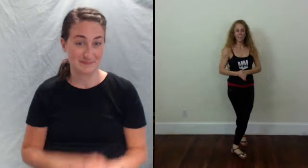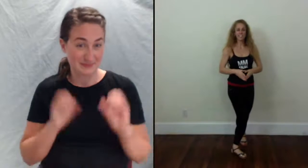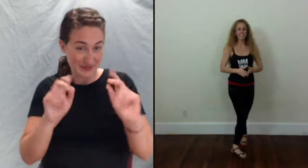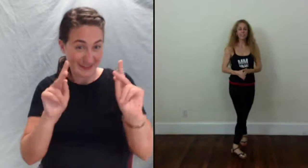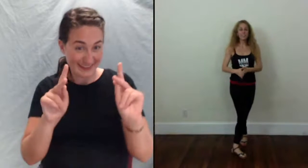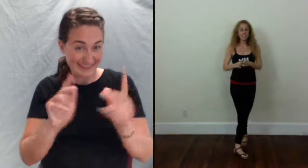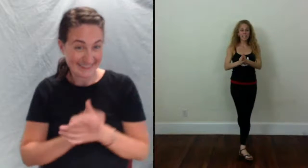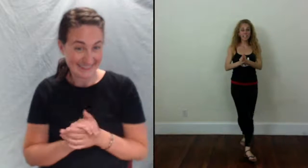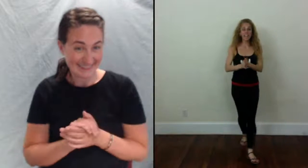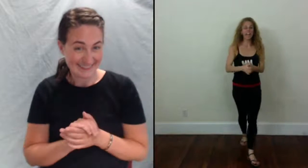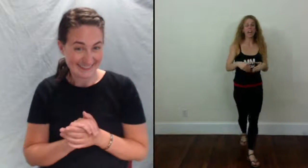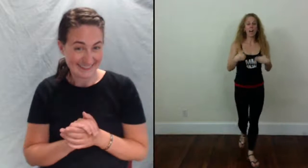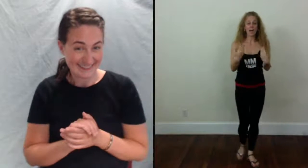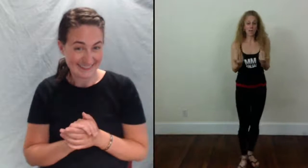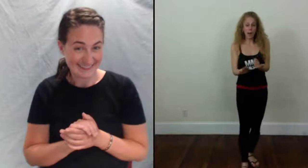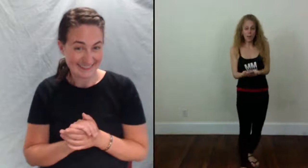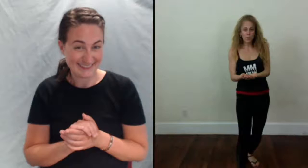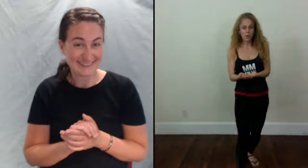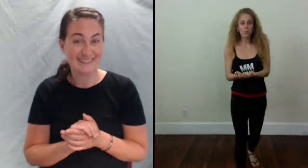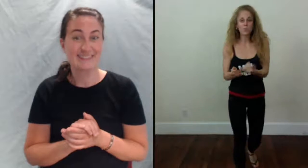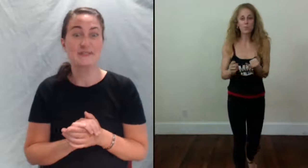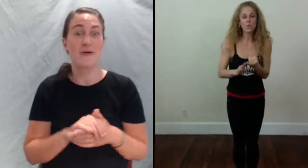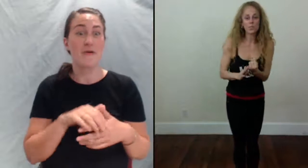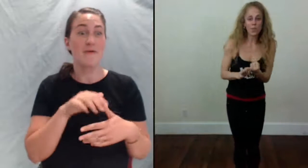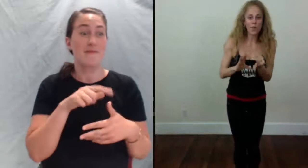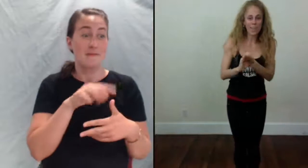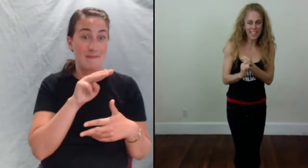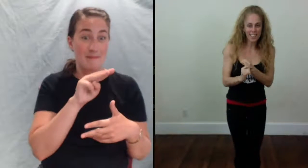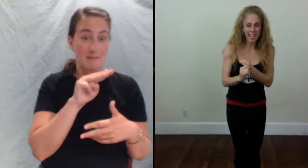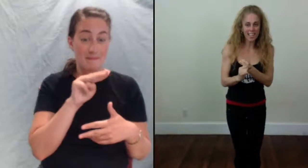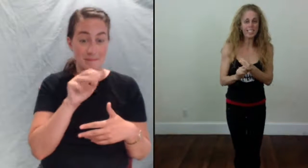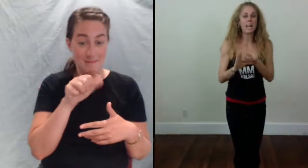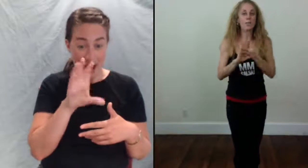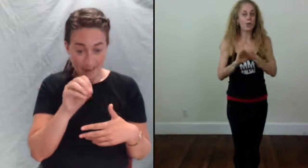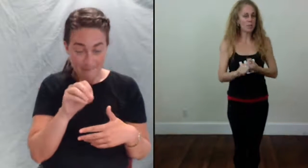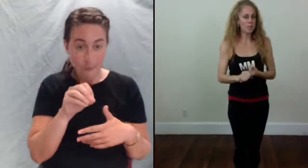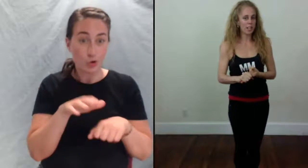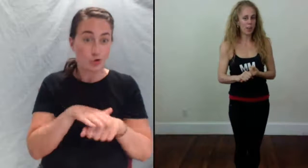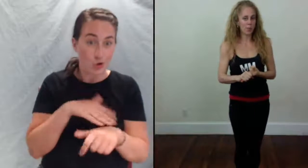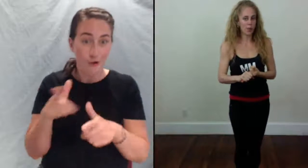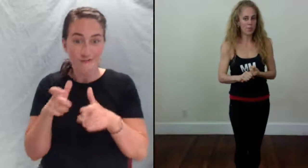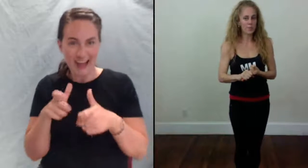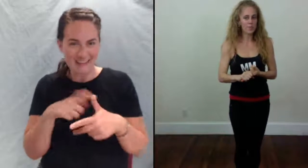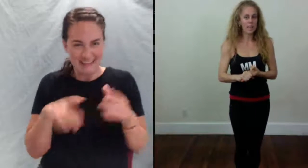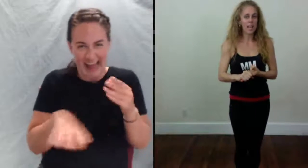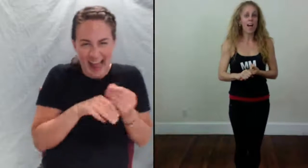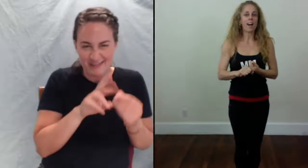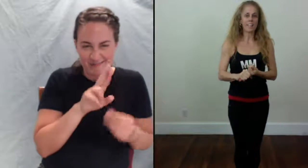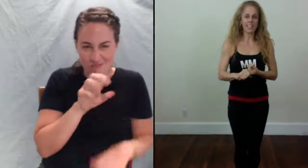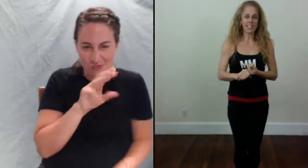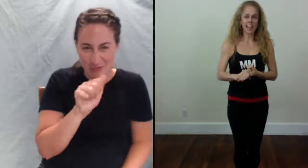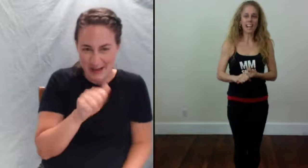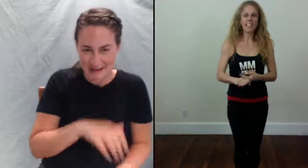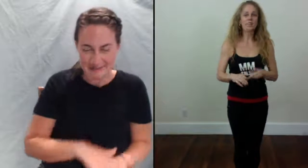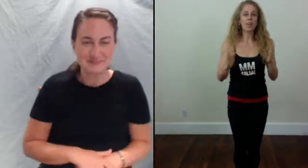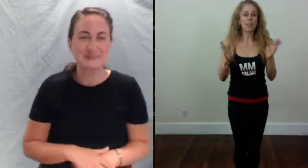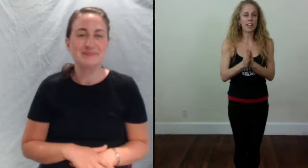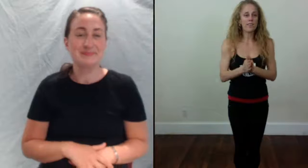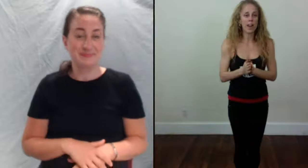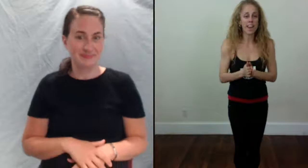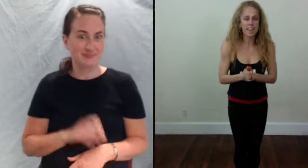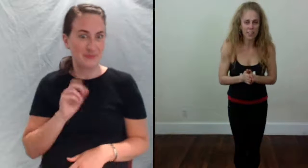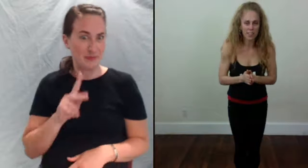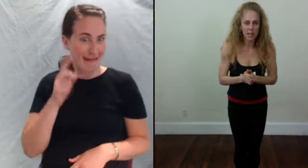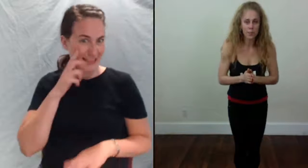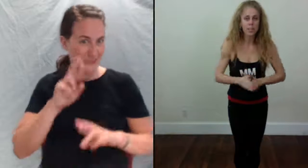All right, so now we've done our mambo, both slow and fast, and we also did our rumba. All right, I think we are